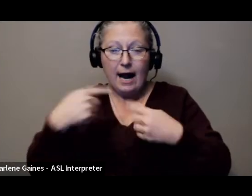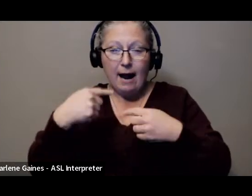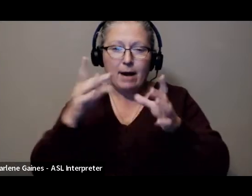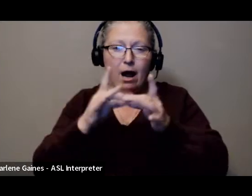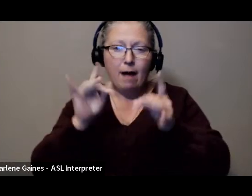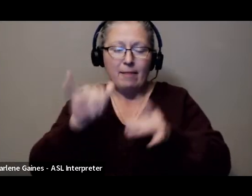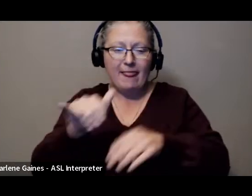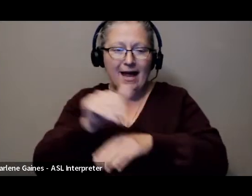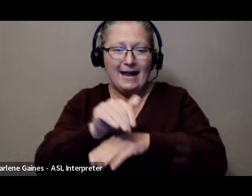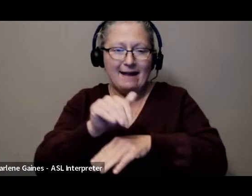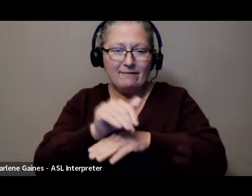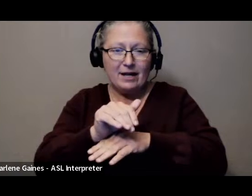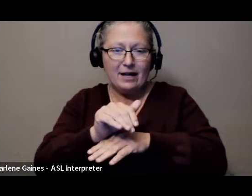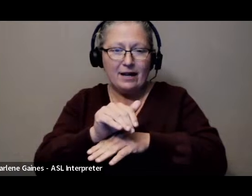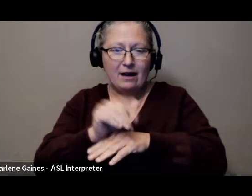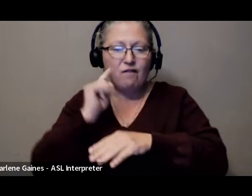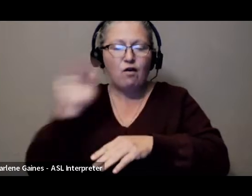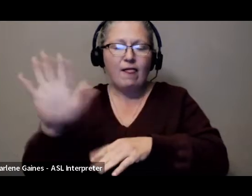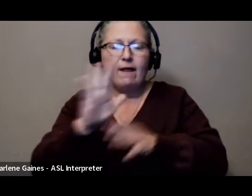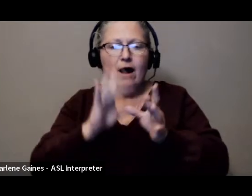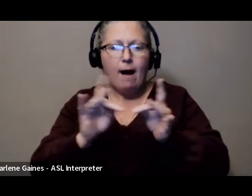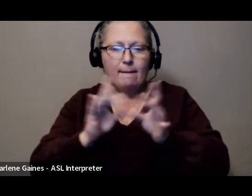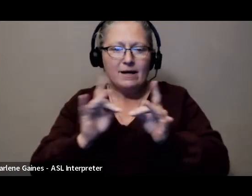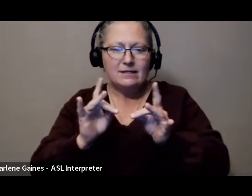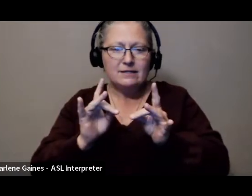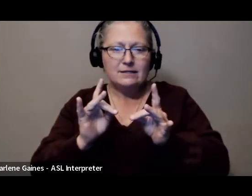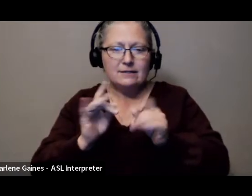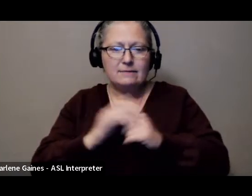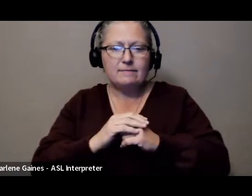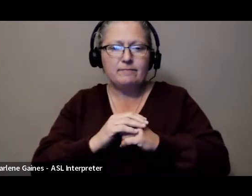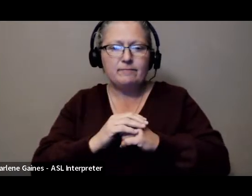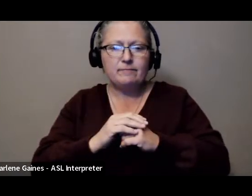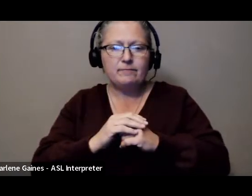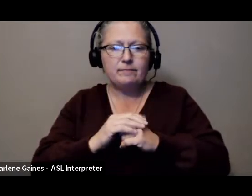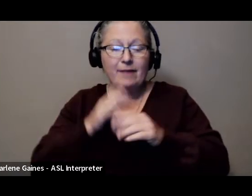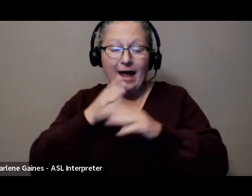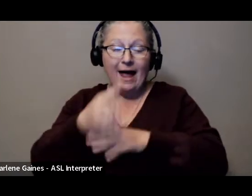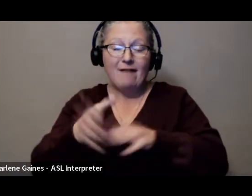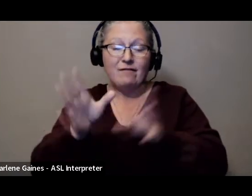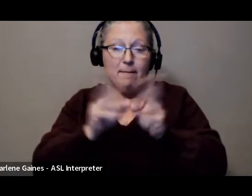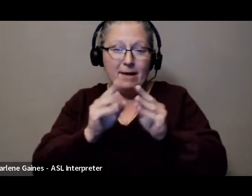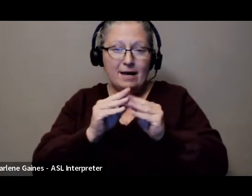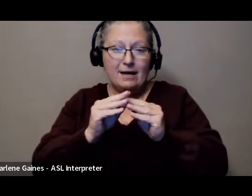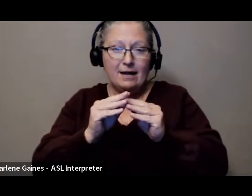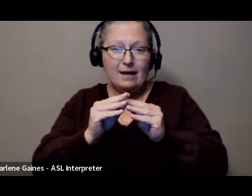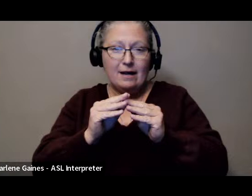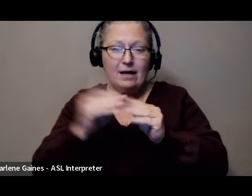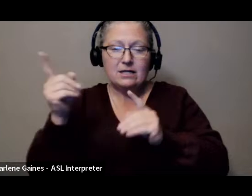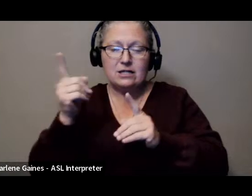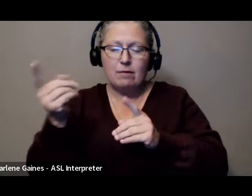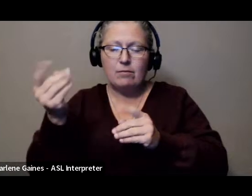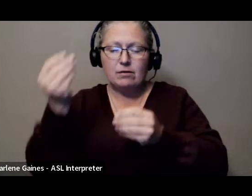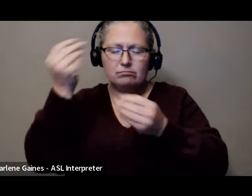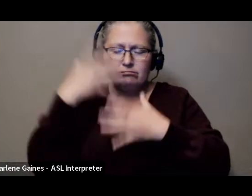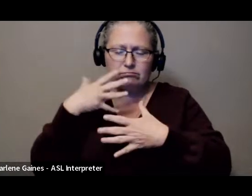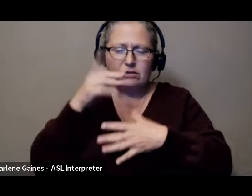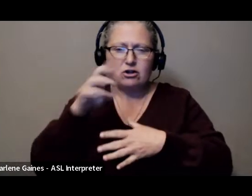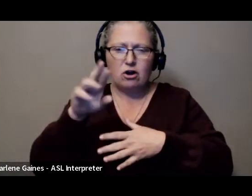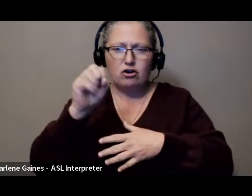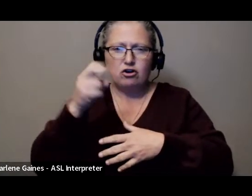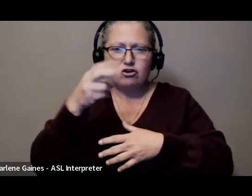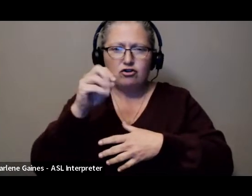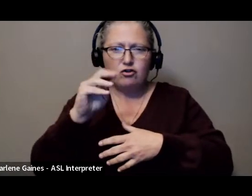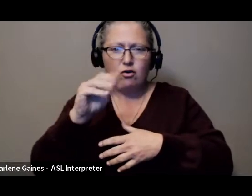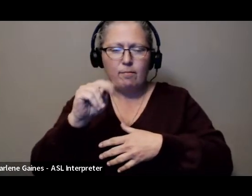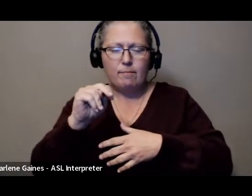evening for their comments. After the meeting, it came to my attention that Dr. Showman had